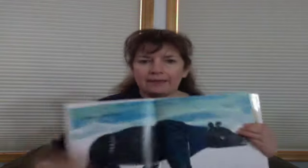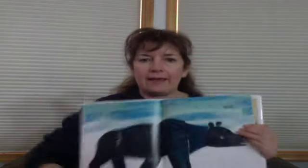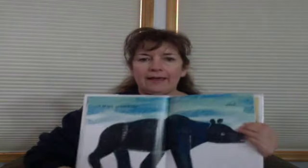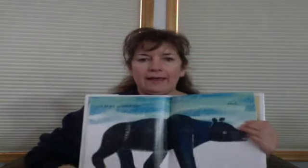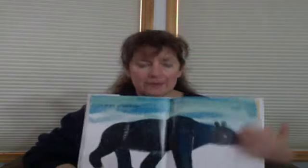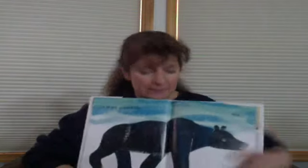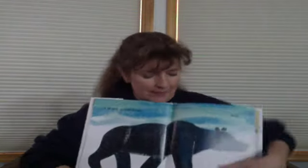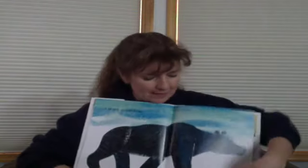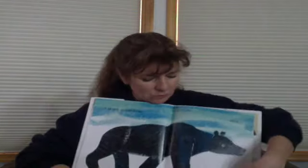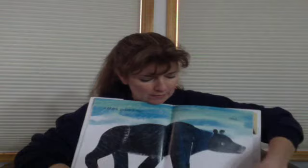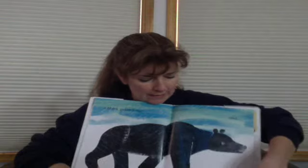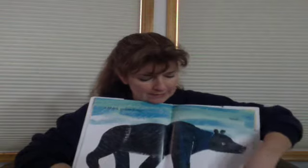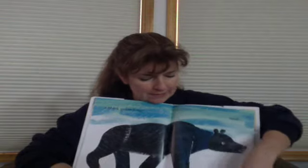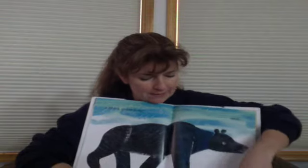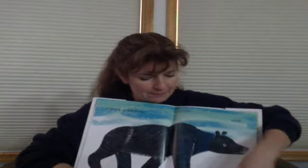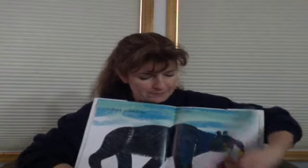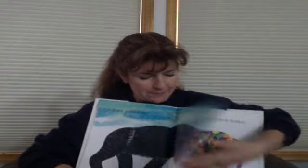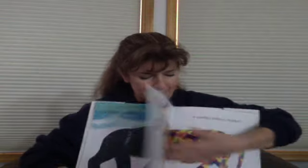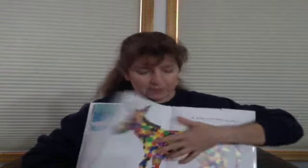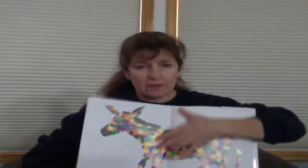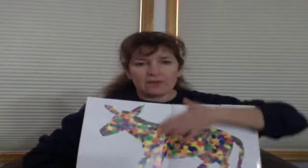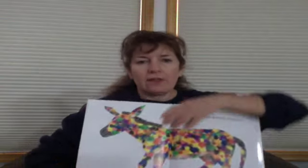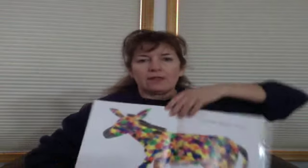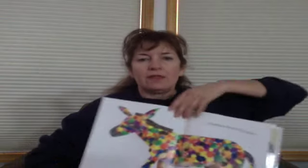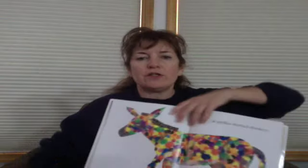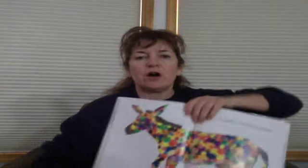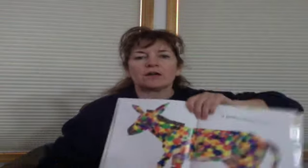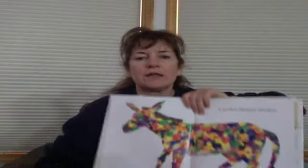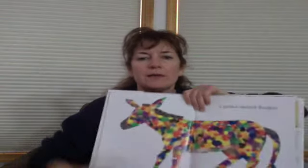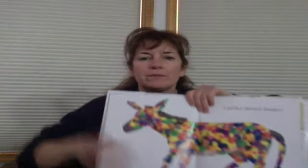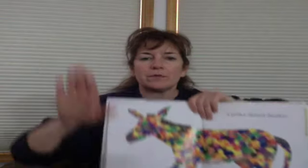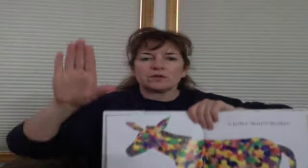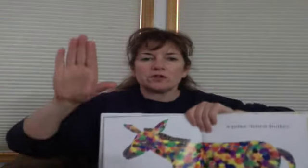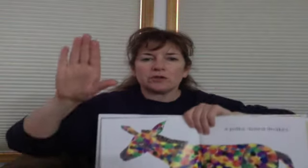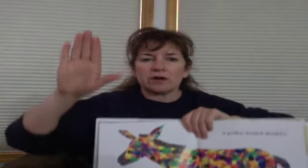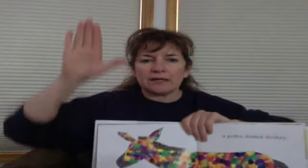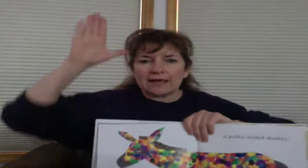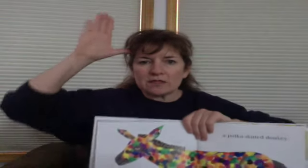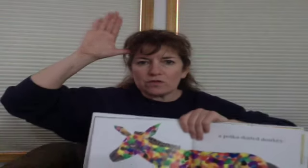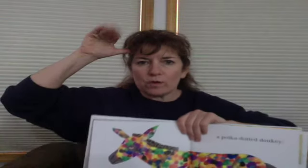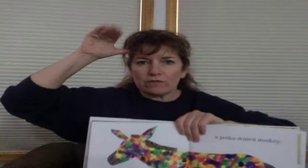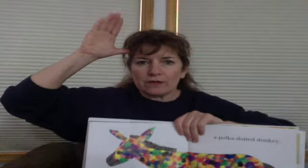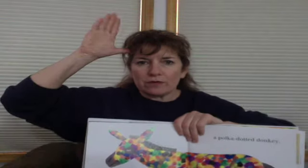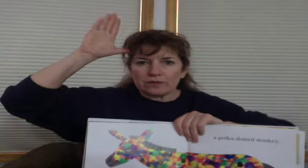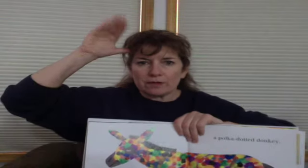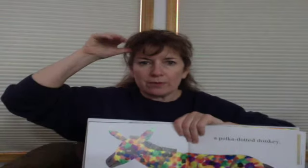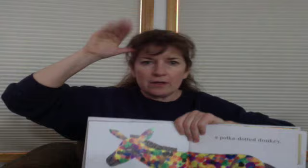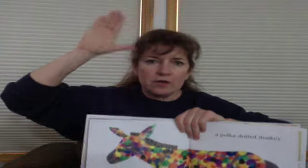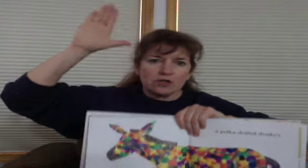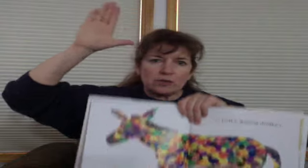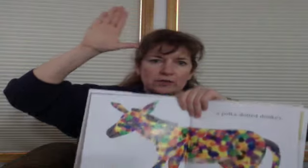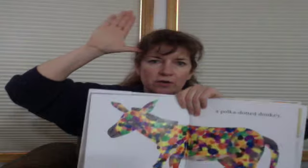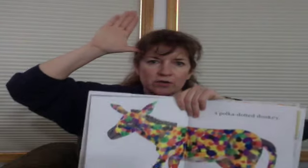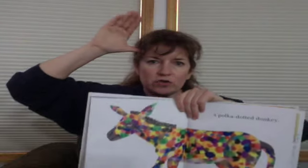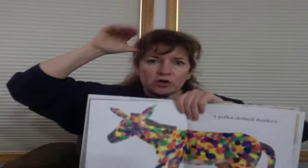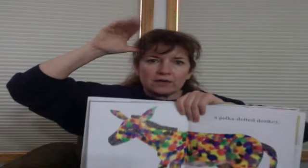And then the last one is the donkey. So donkey has four fingers up. Showing the larger donkey